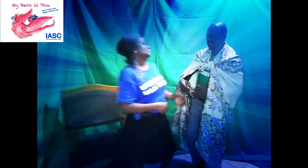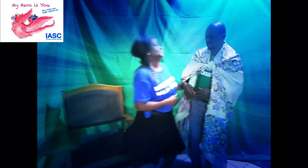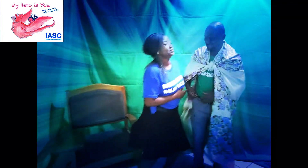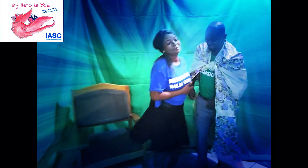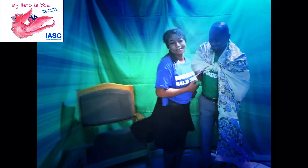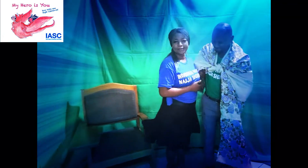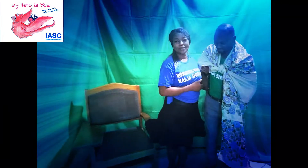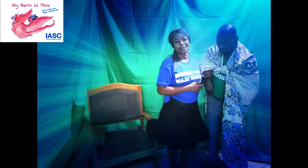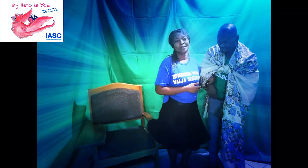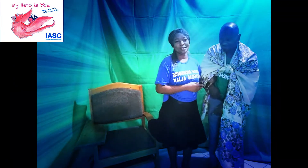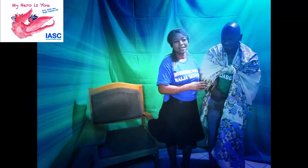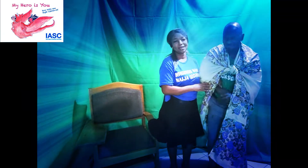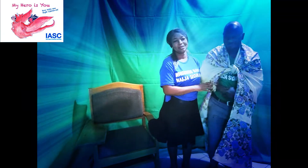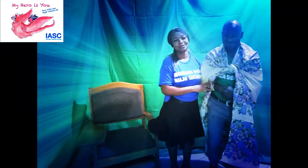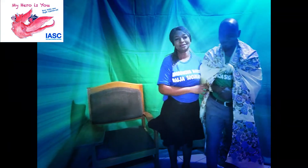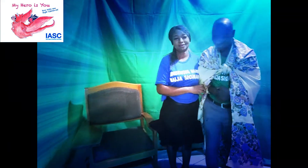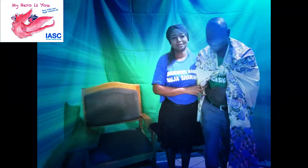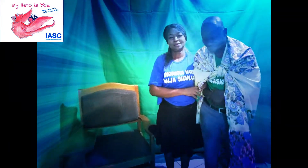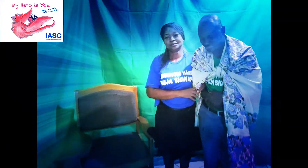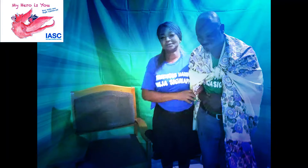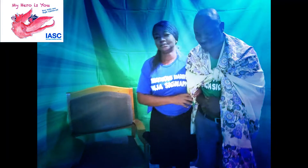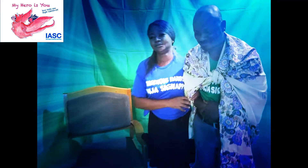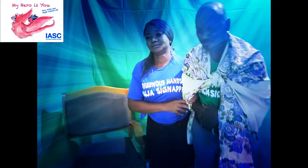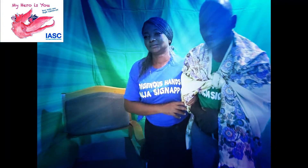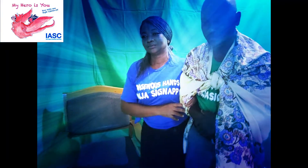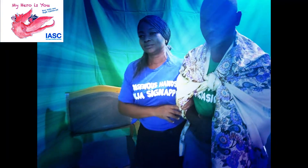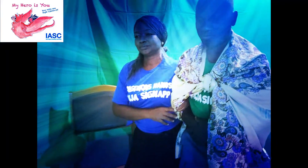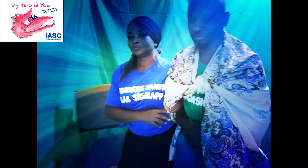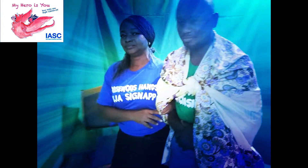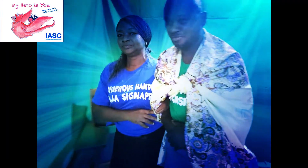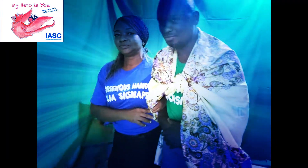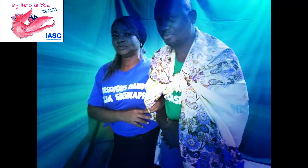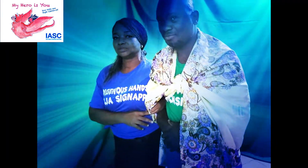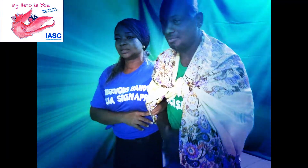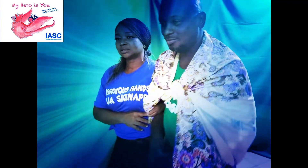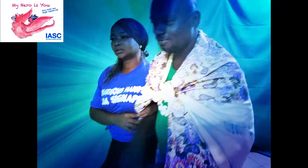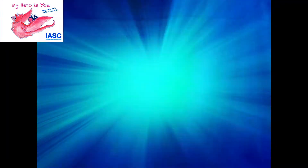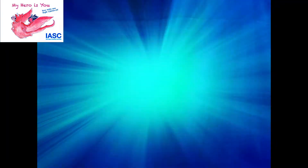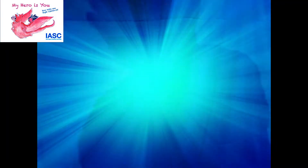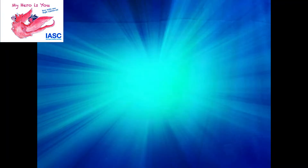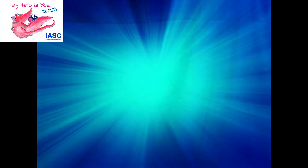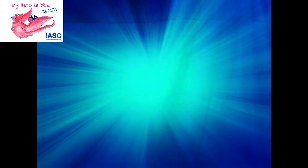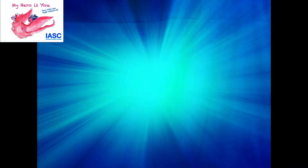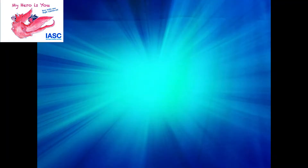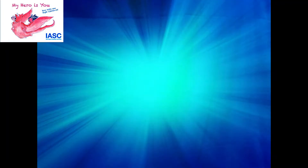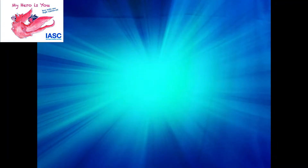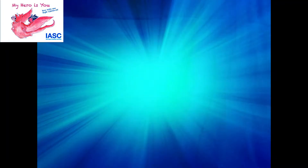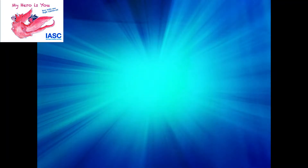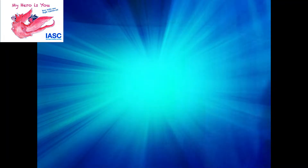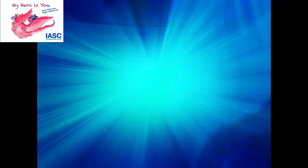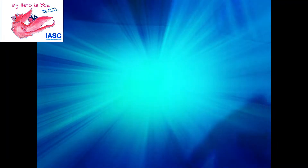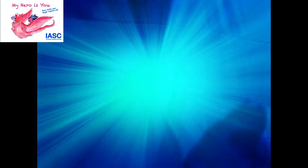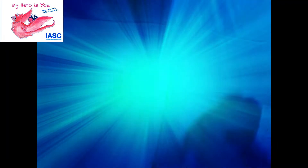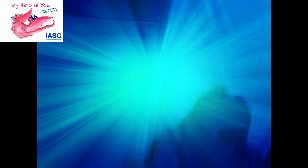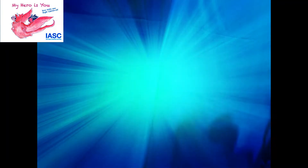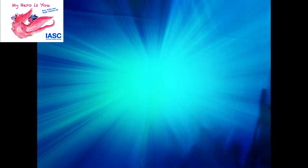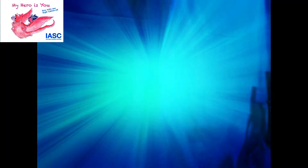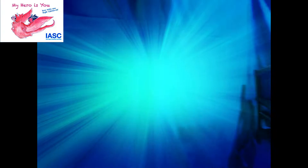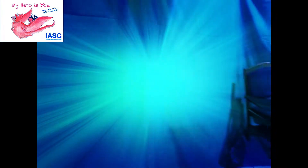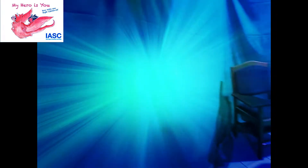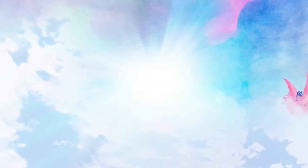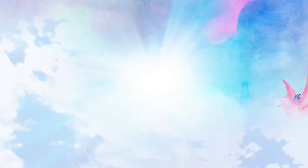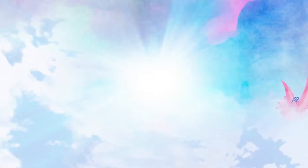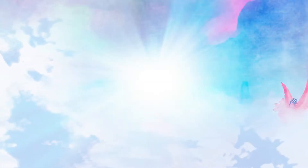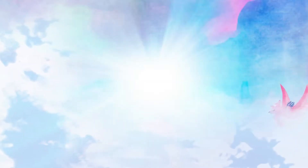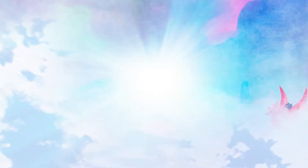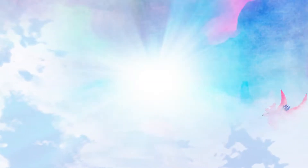So Sarah jumped on Ario's back, and together they soared out through her bedroom window into the night